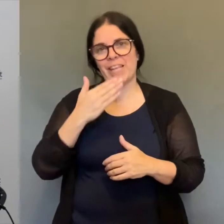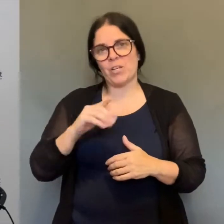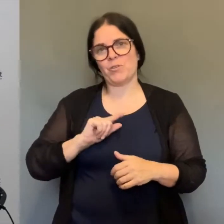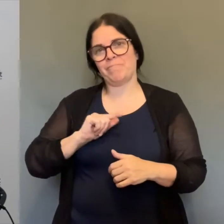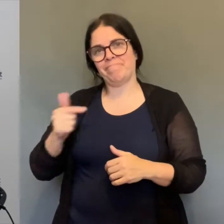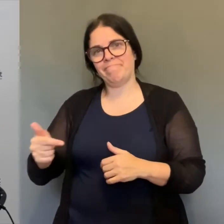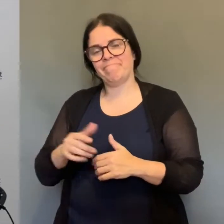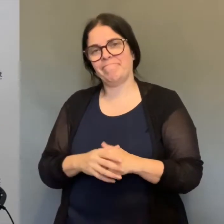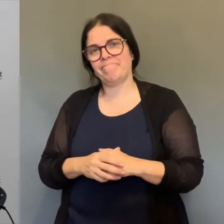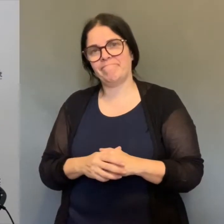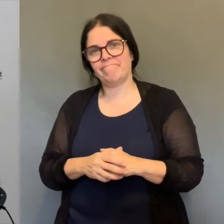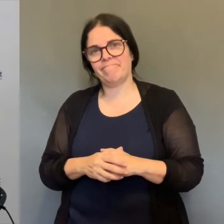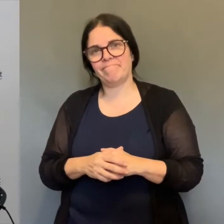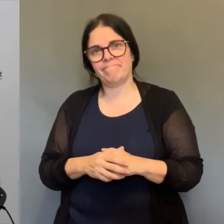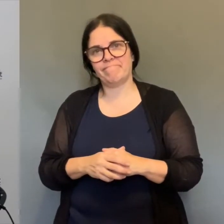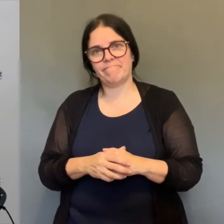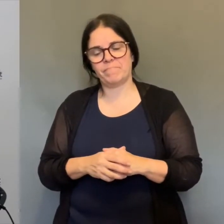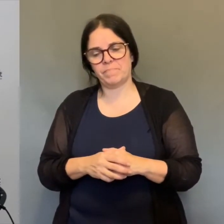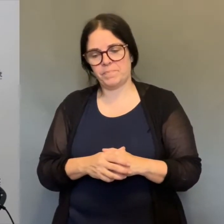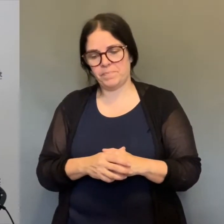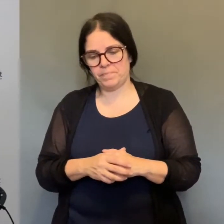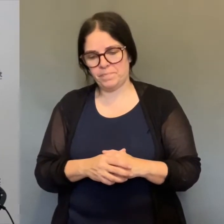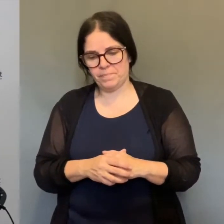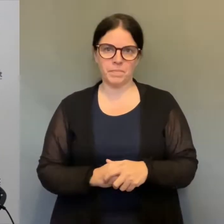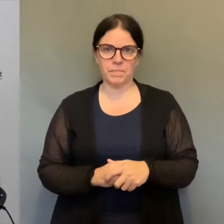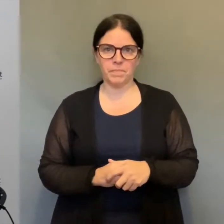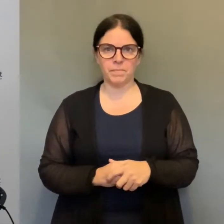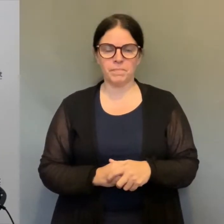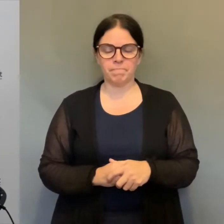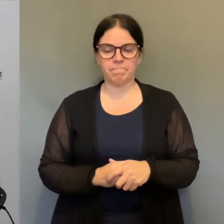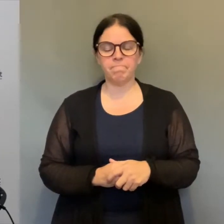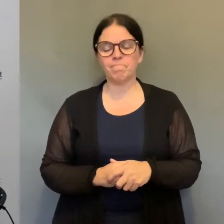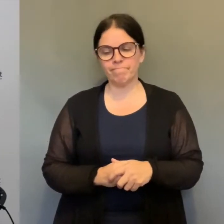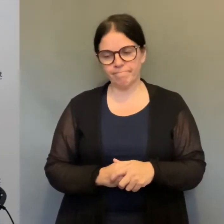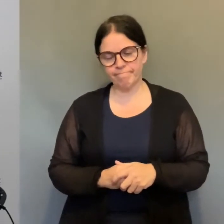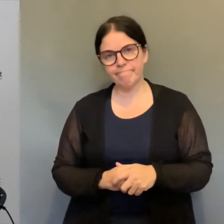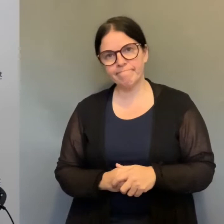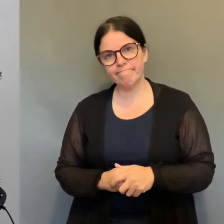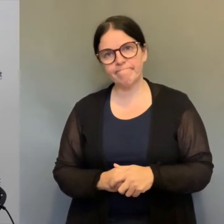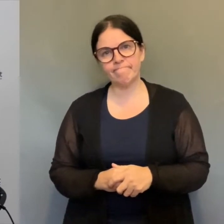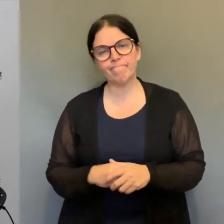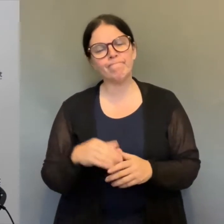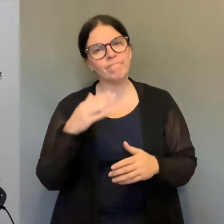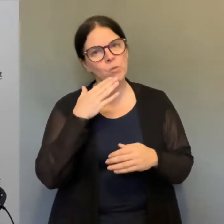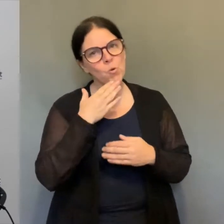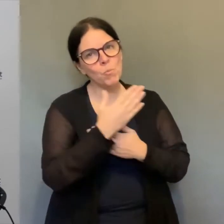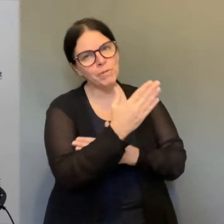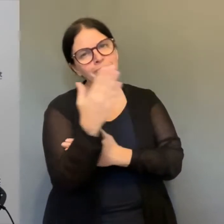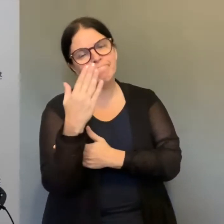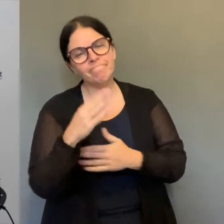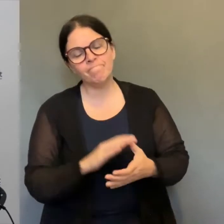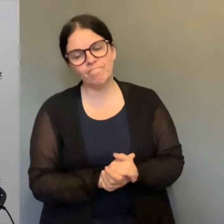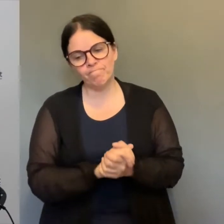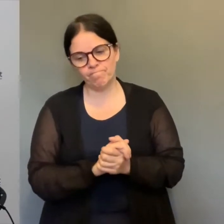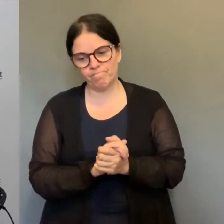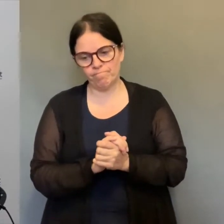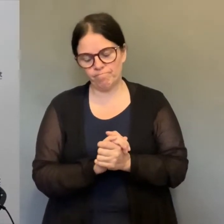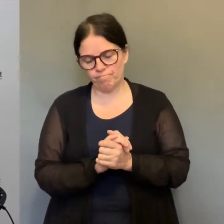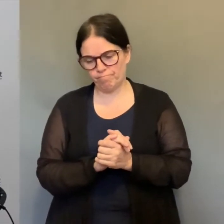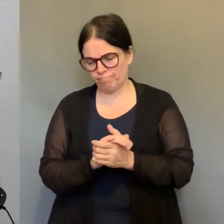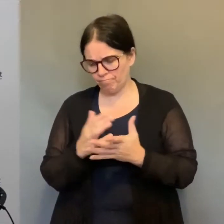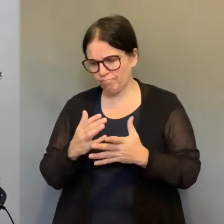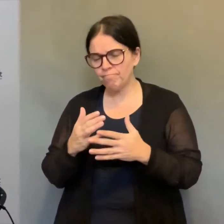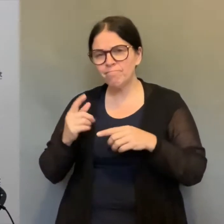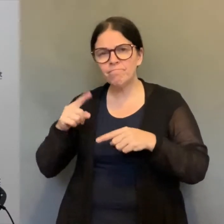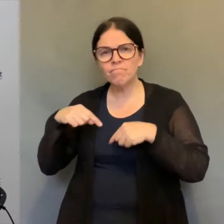of opioid and other drug use in our community has taken a devastating toll, and the efforts of the Windsor-Essex Community Opioid